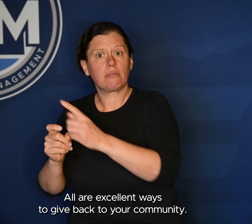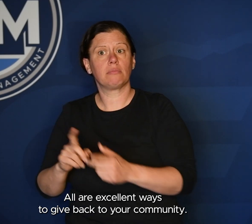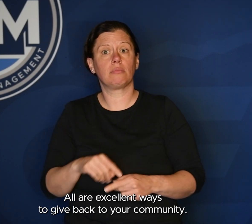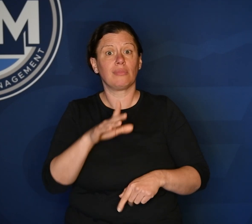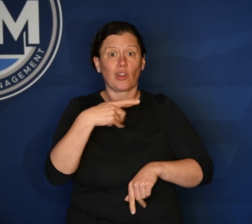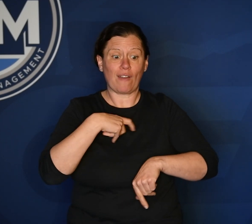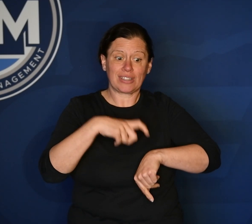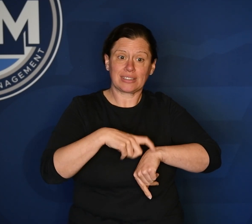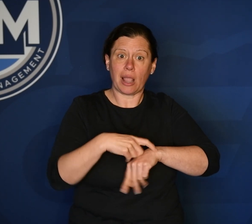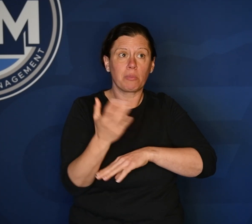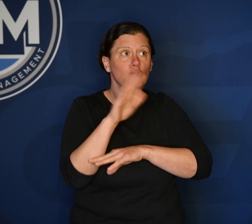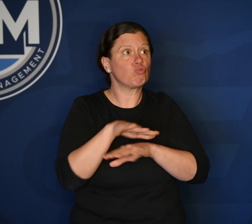community.